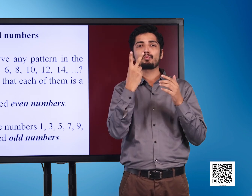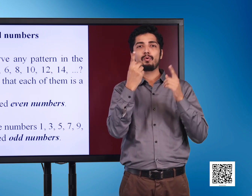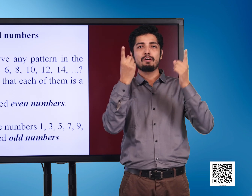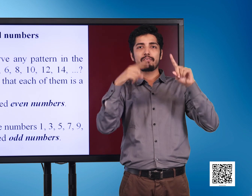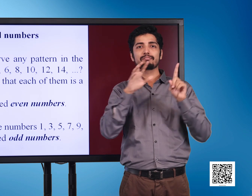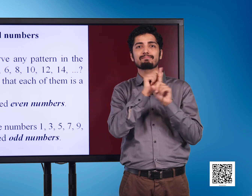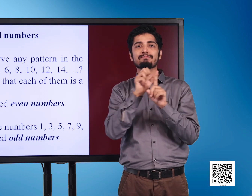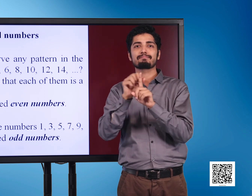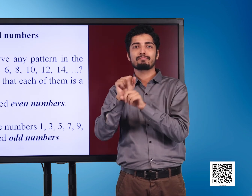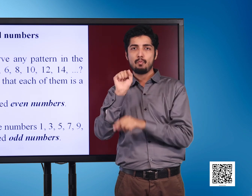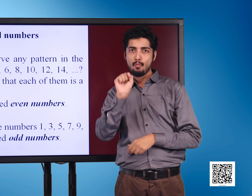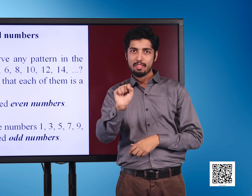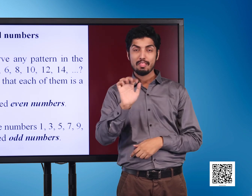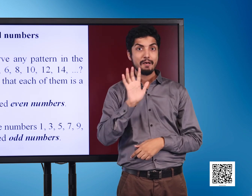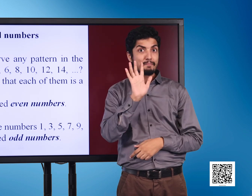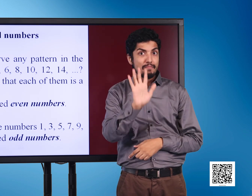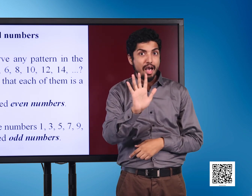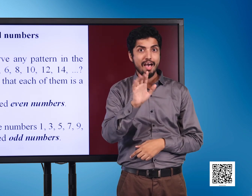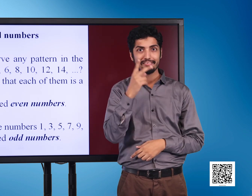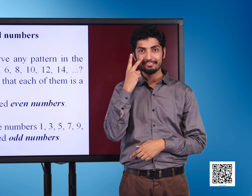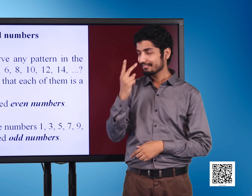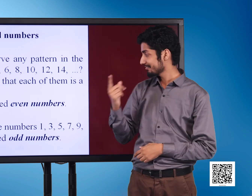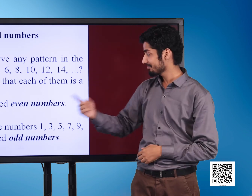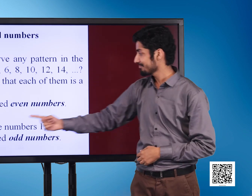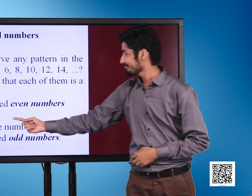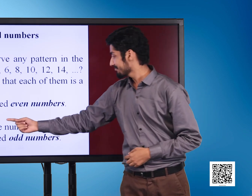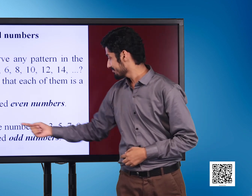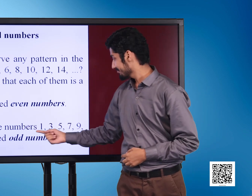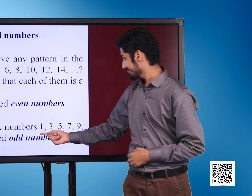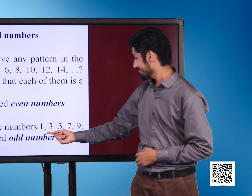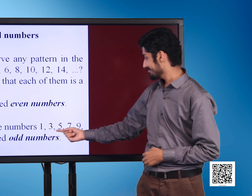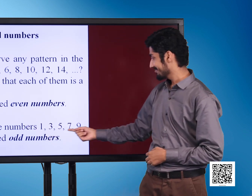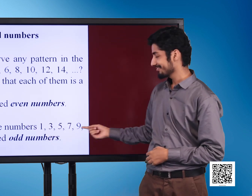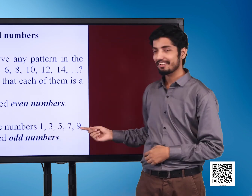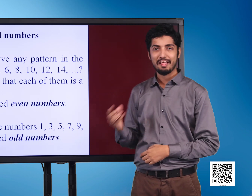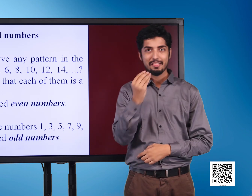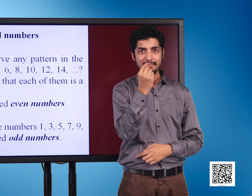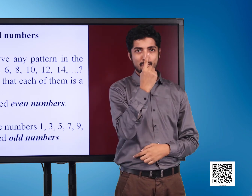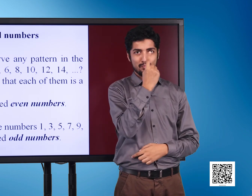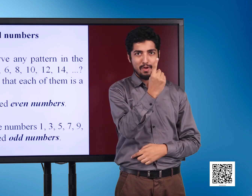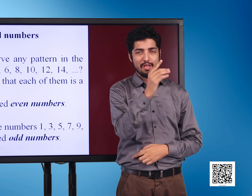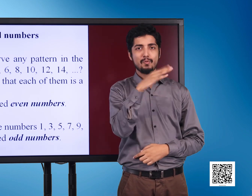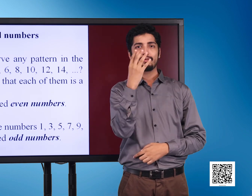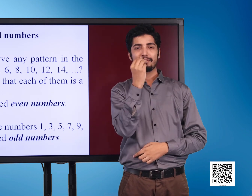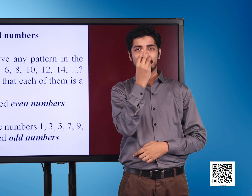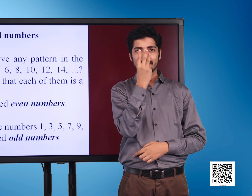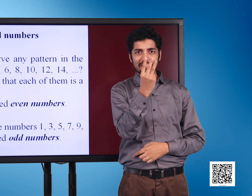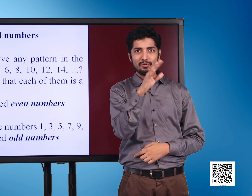You will find that each of them is a multiple of 2. These are called even numbers.